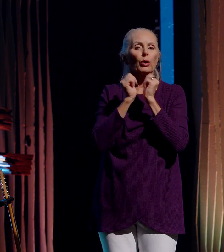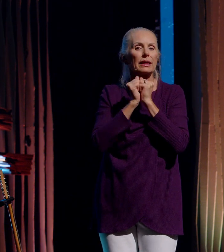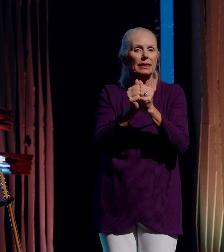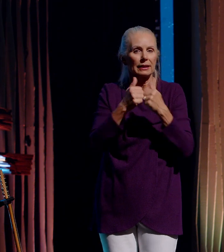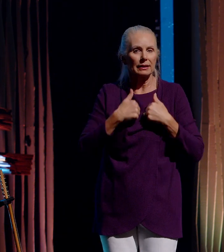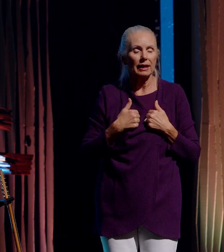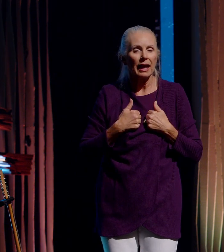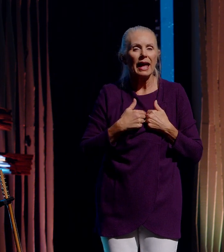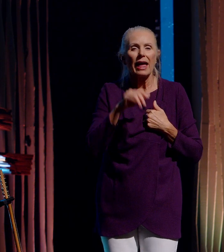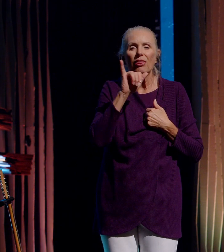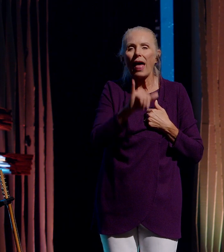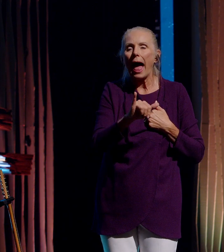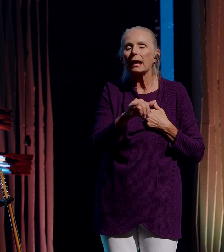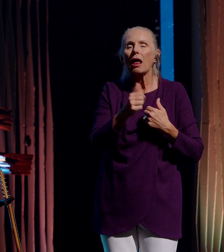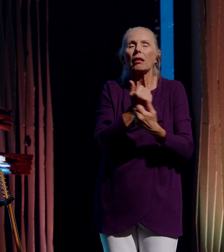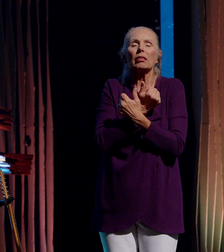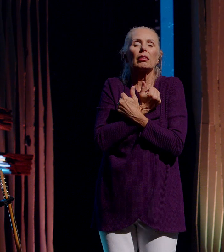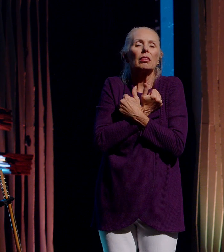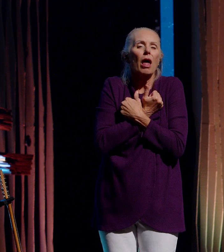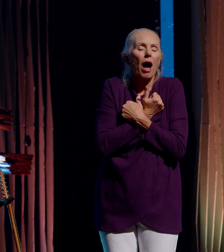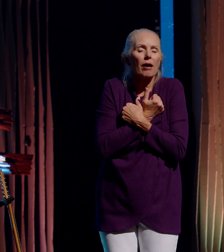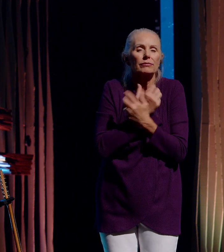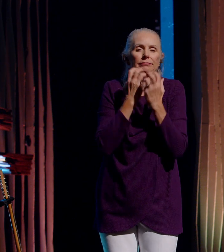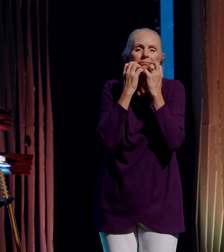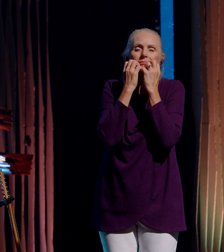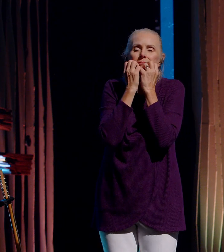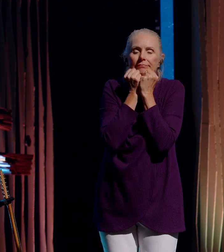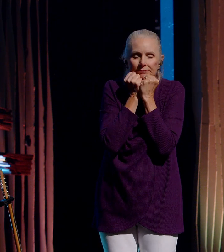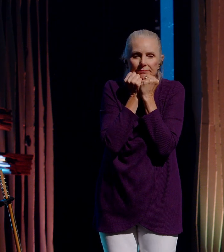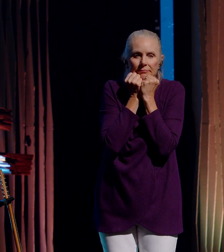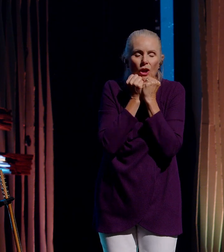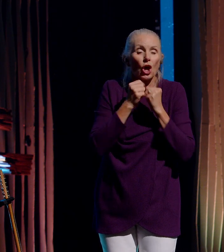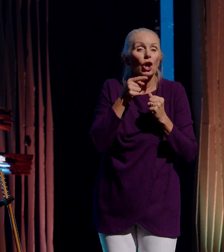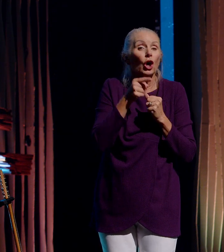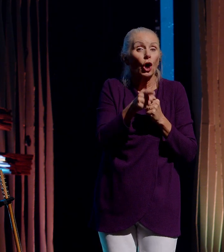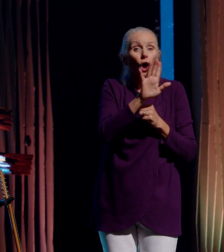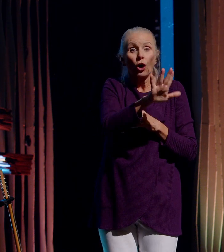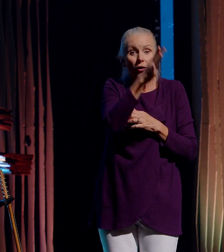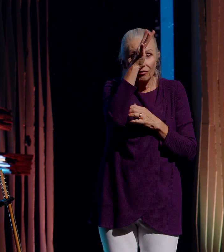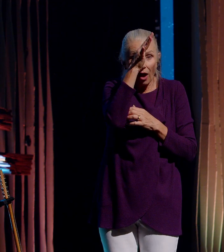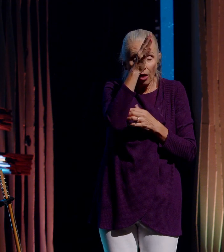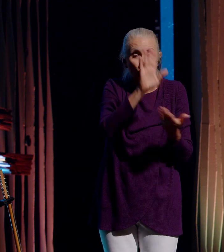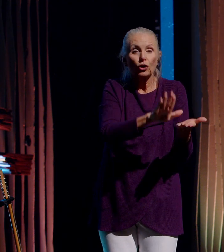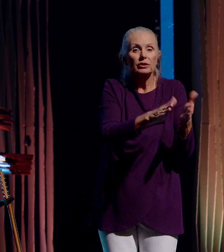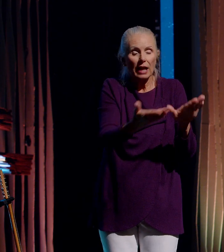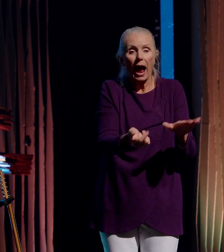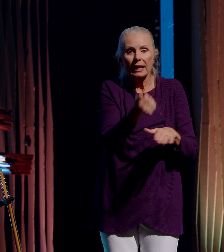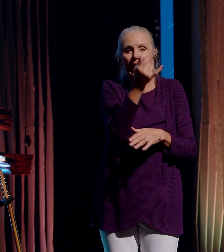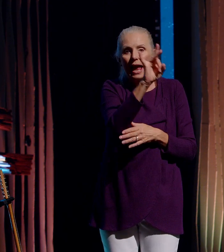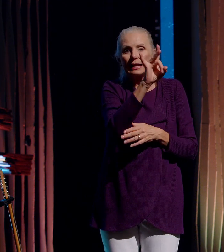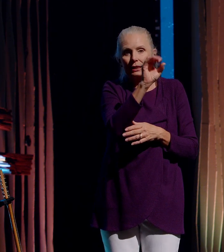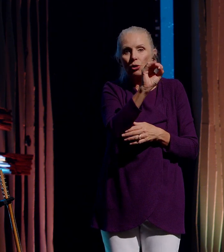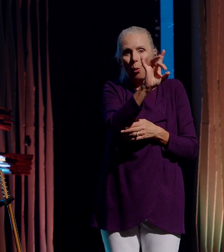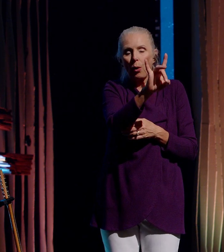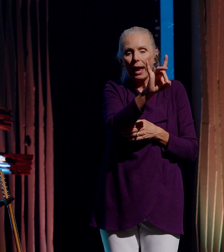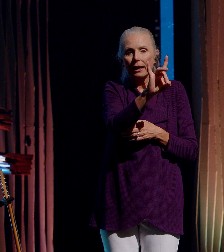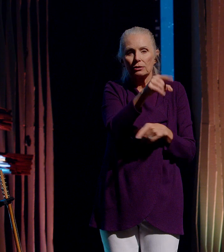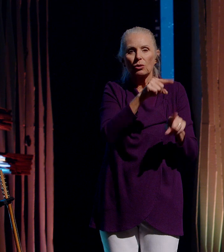God with us. This intimate love is not surprising, as she lost her earthly father on May 8th, 1808, when she was 14 years